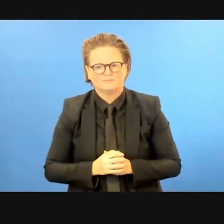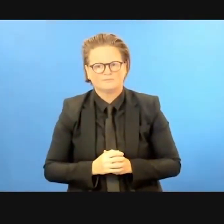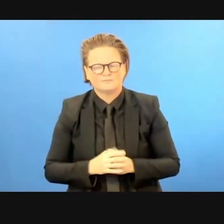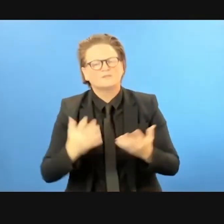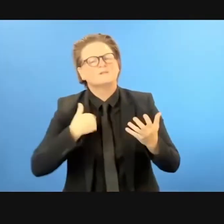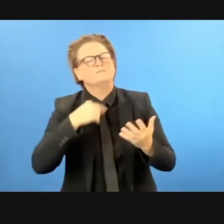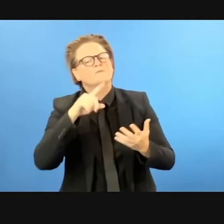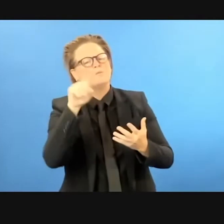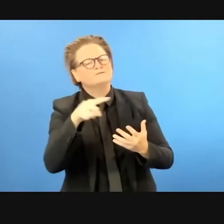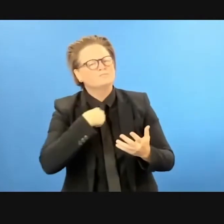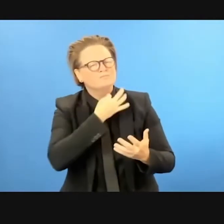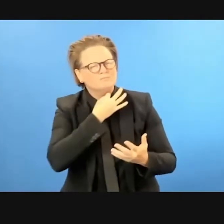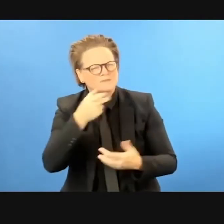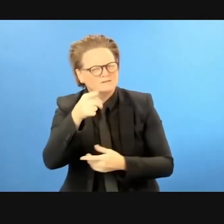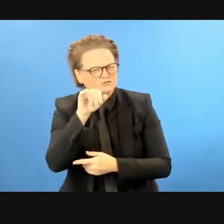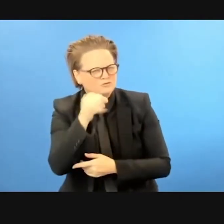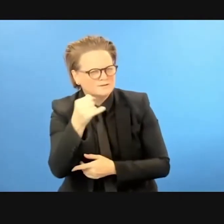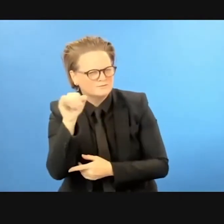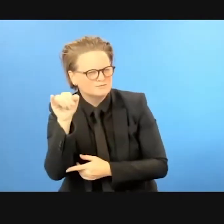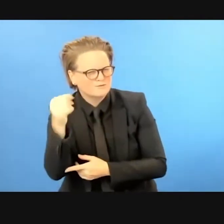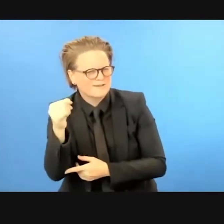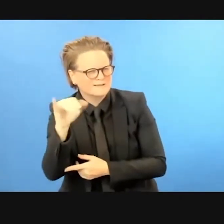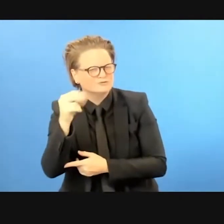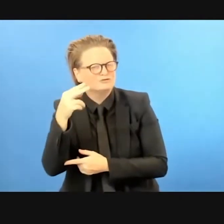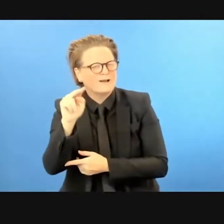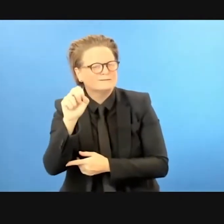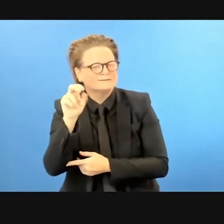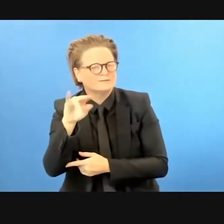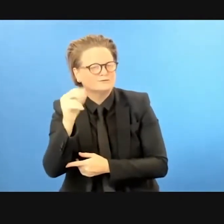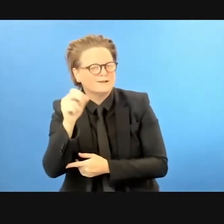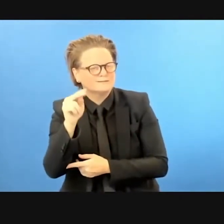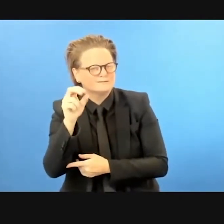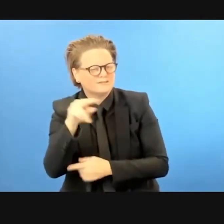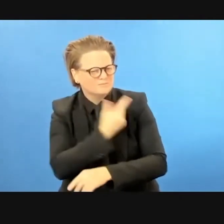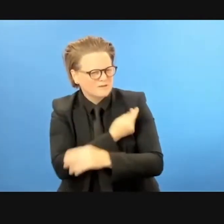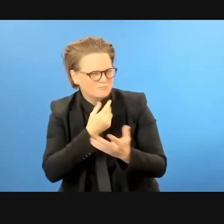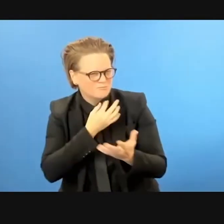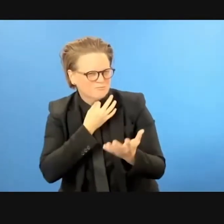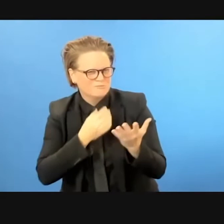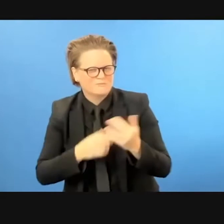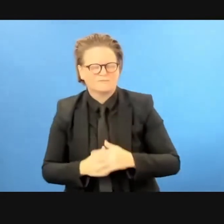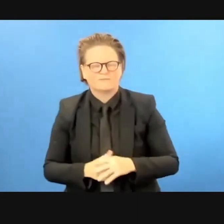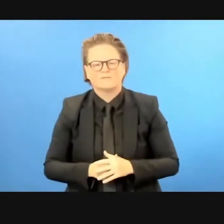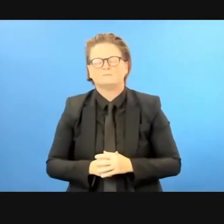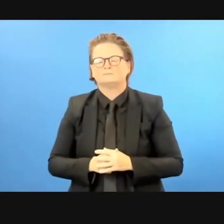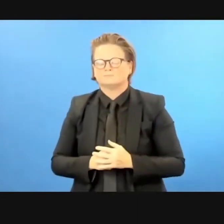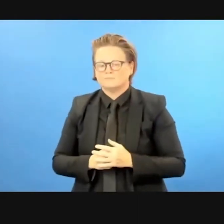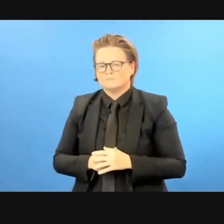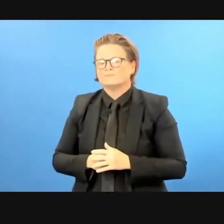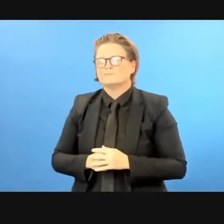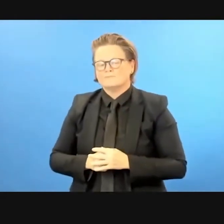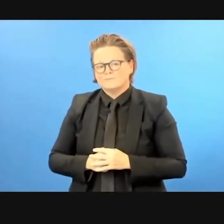they be sure that they can get that and have access to it? And then also, can it be prioritized for this population?